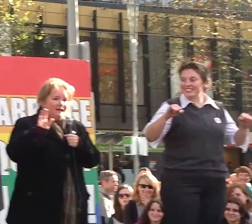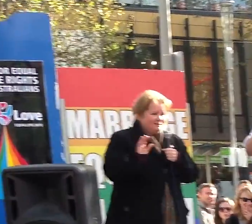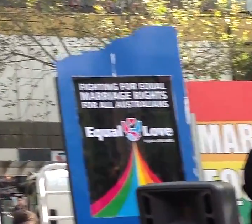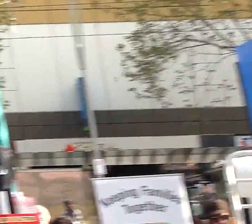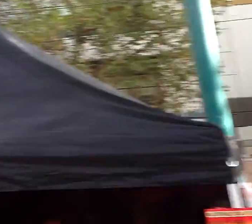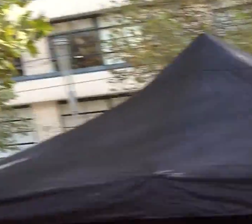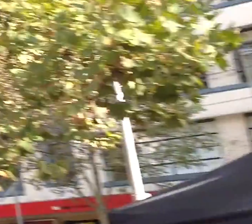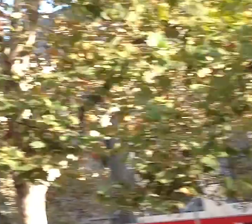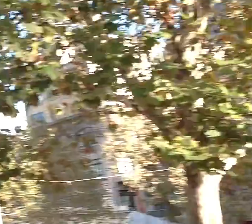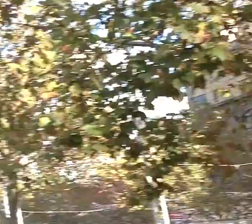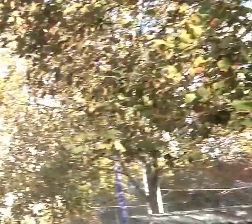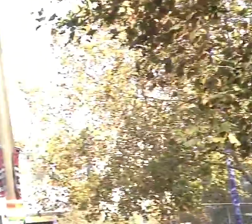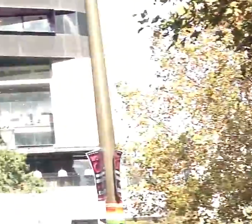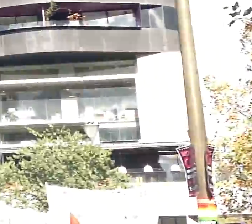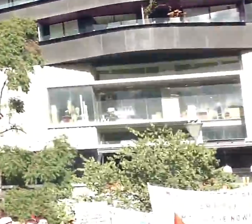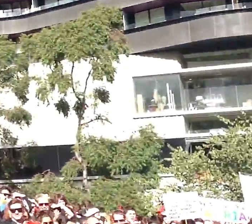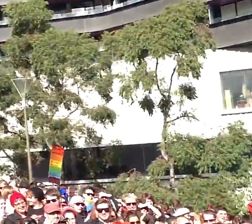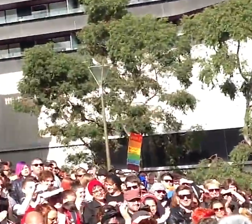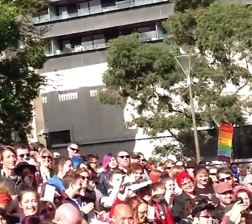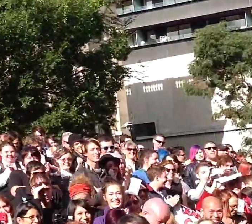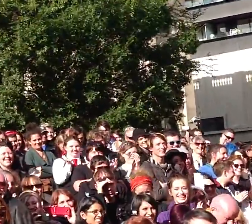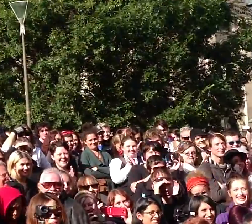I don't mean